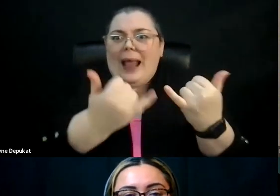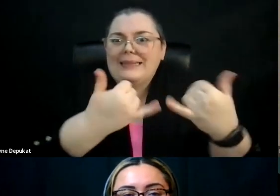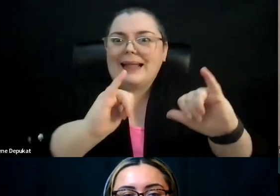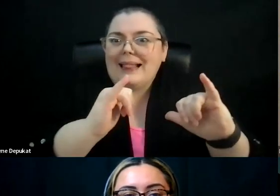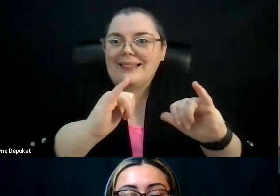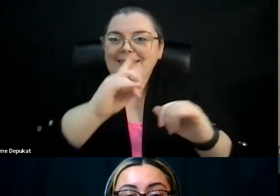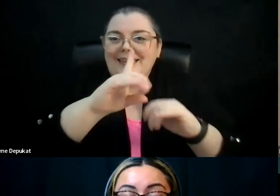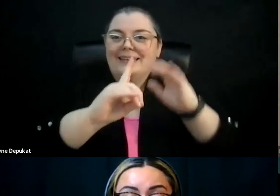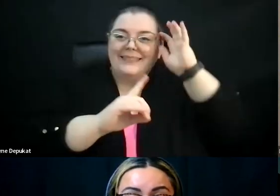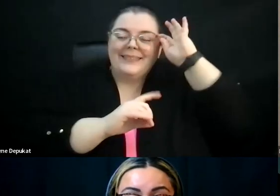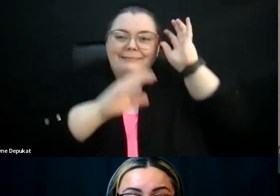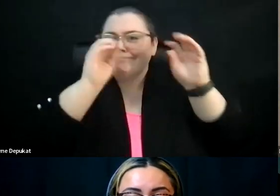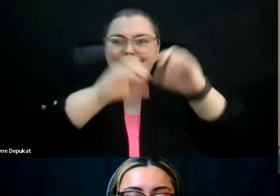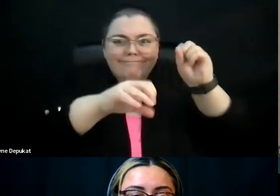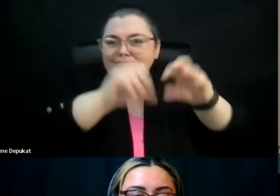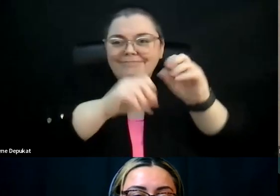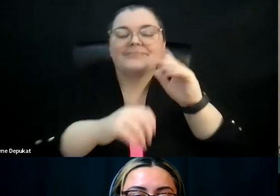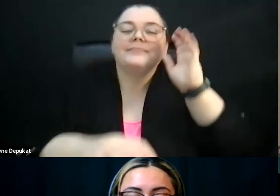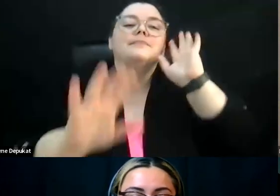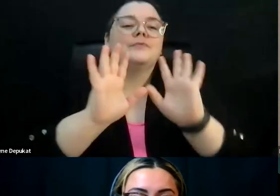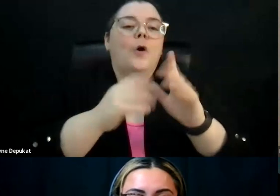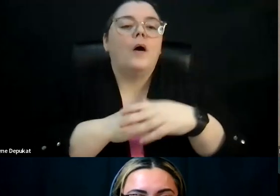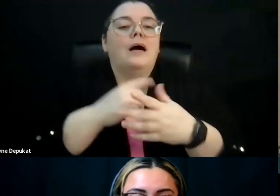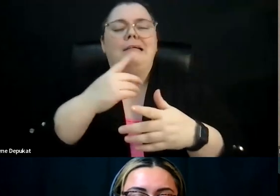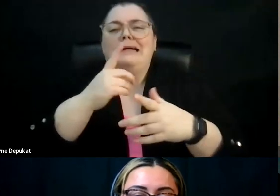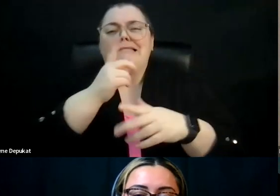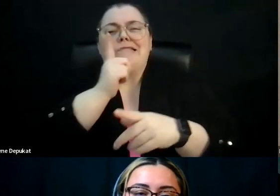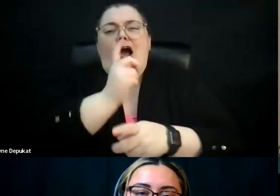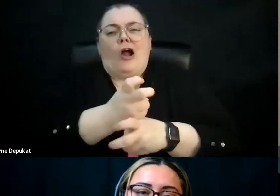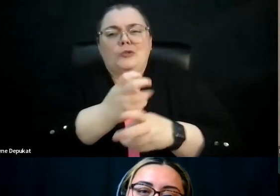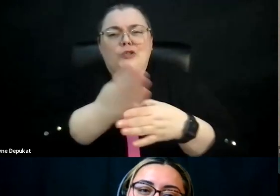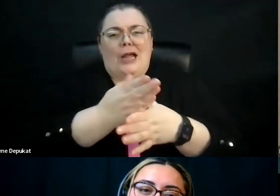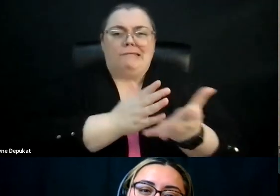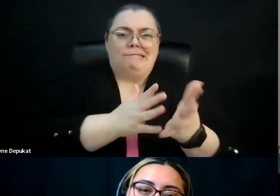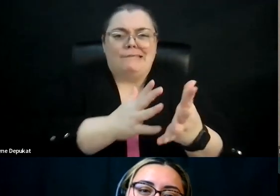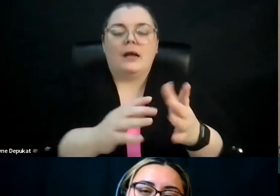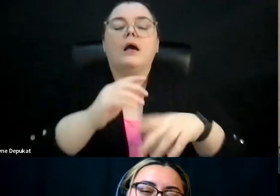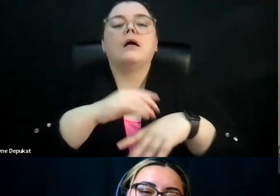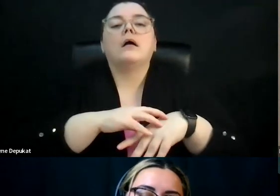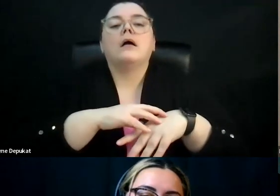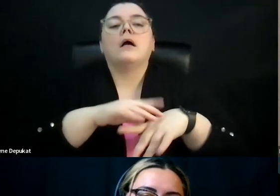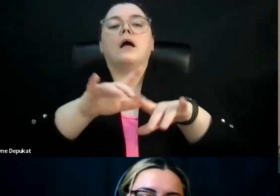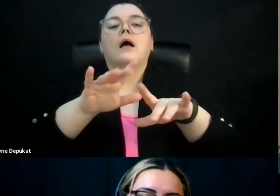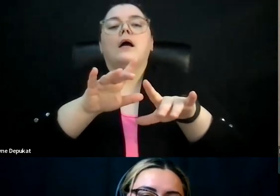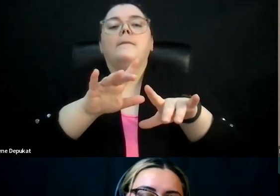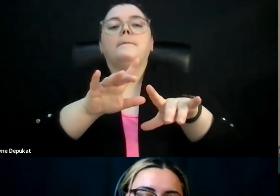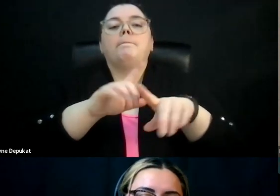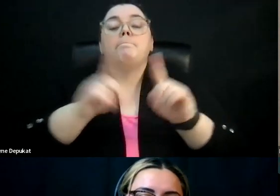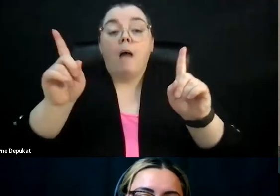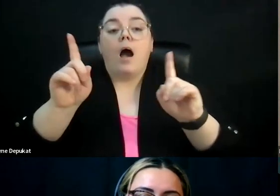you know, are working on it today. Up until this moment, they were throwing in things in there. So it's hard to share that kind of work at this point in time,